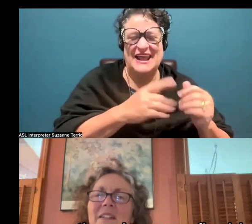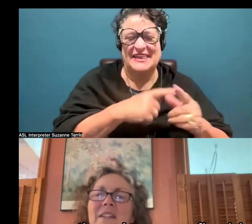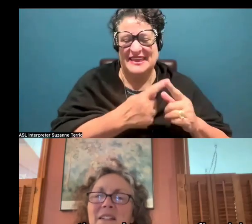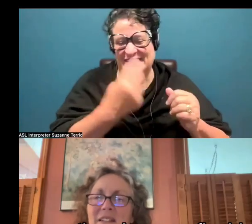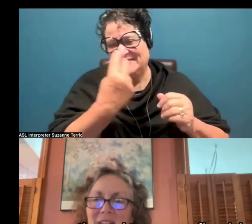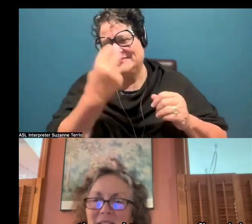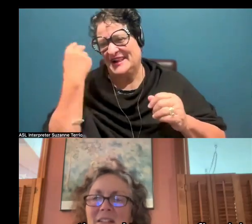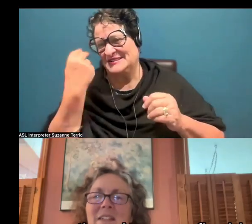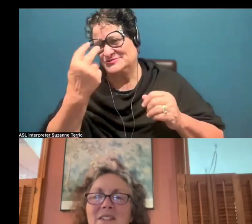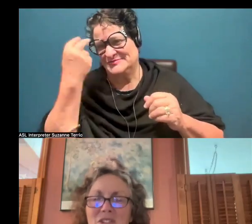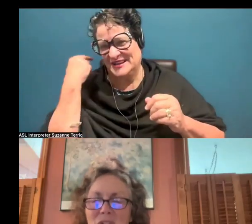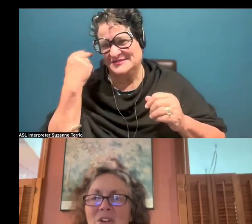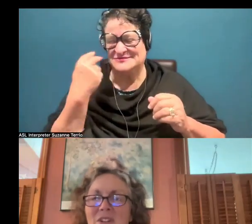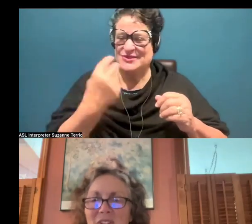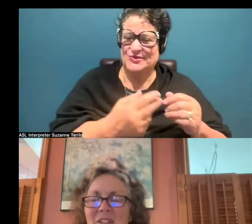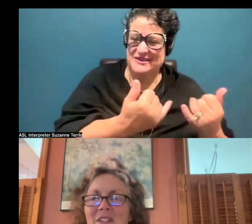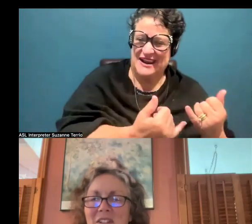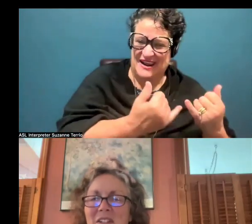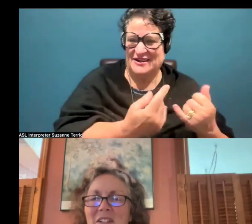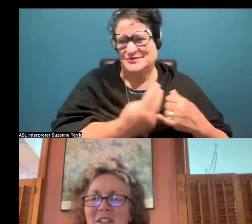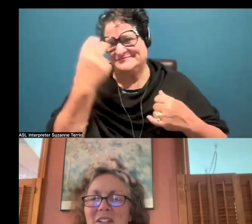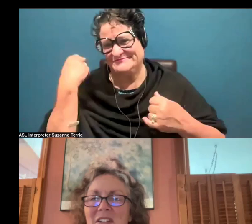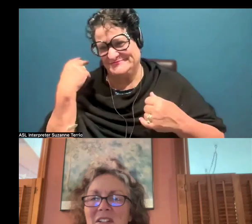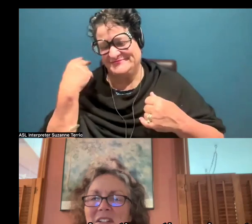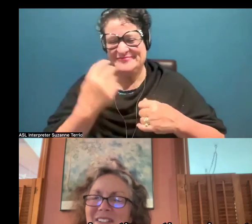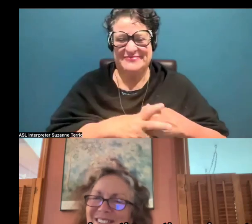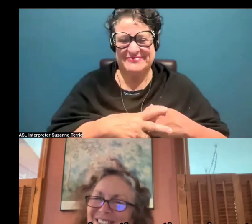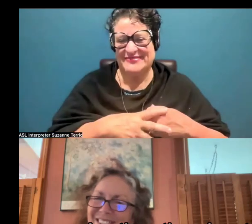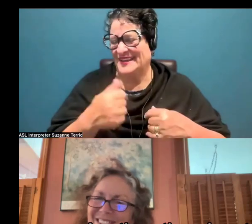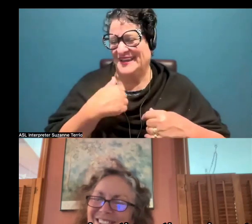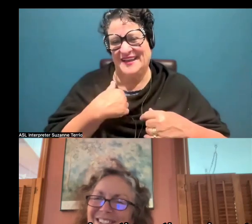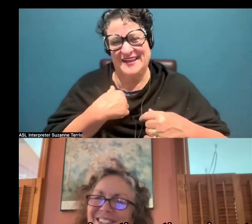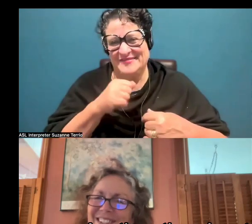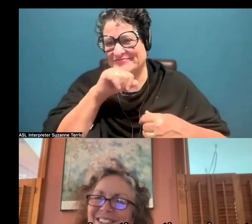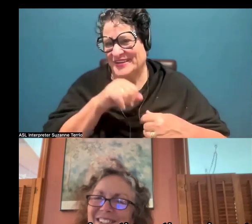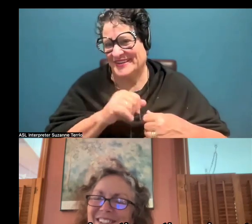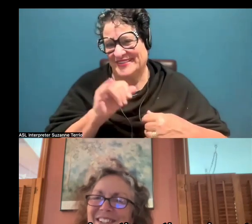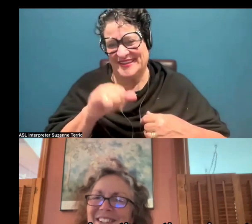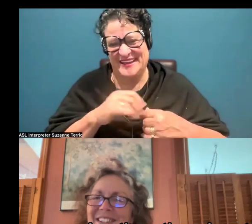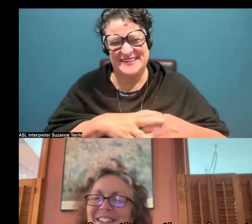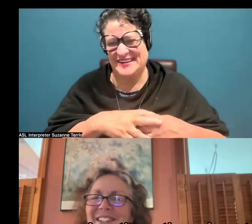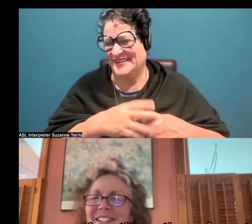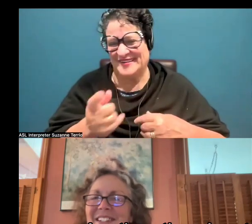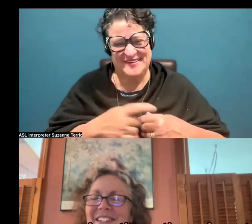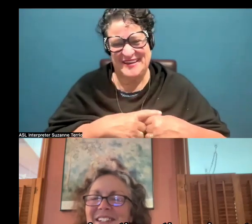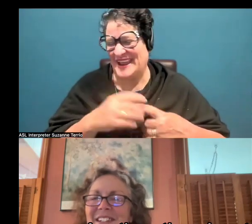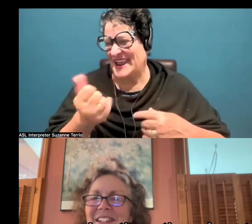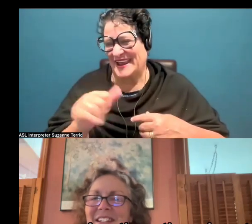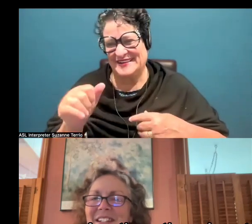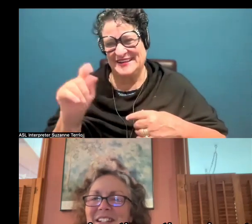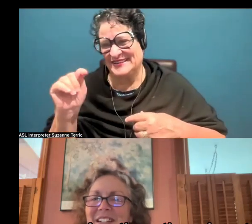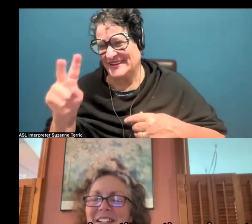that kind of Mm. get into what happened. Mm. And I'm such a sucker for that. Anytime there's a two timeline thing in like a book or a TV show,